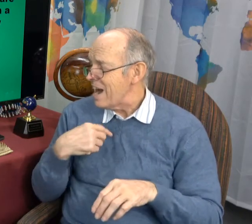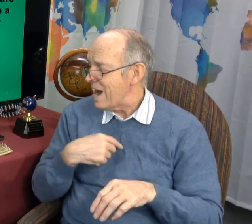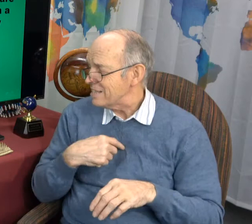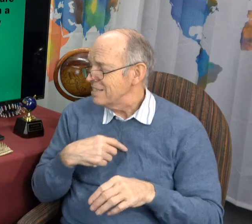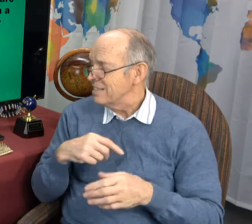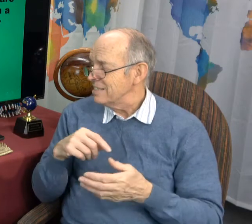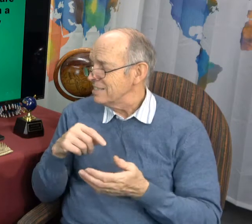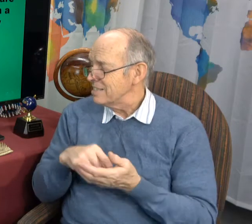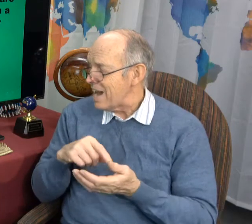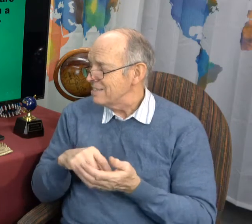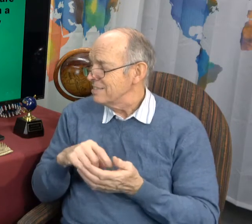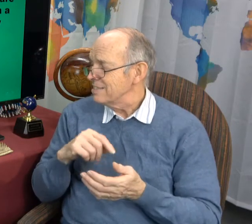at that